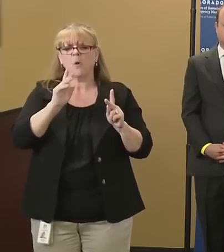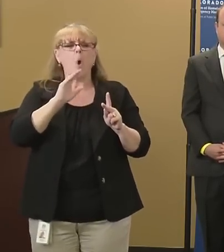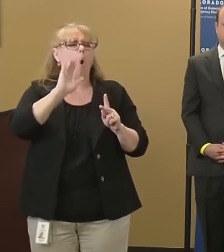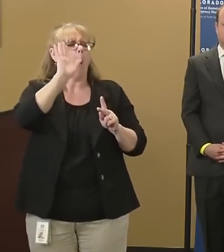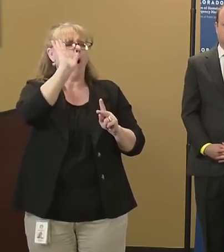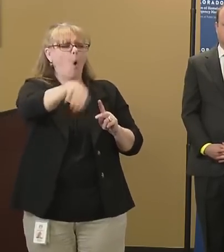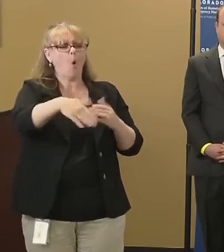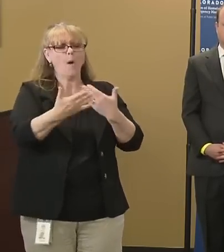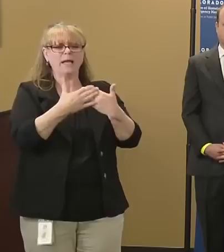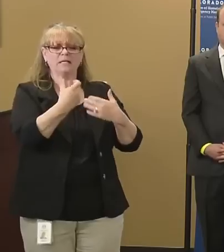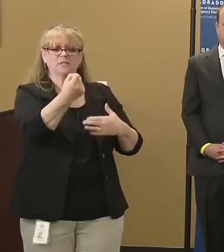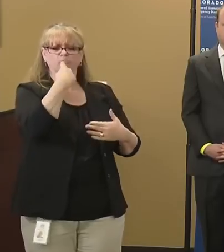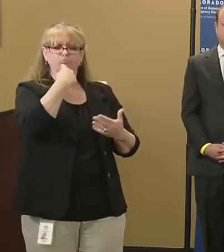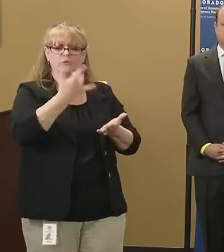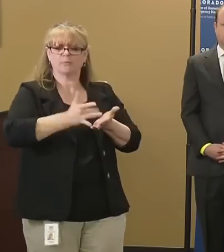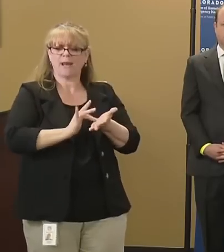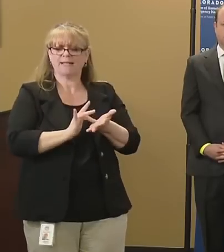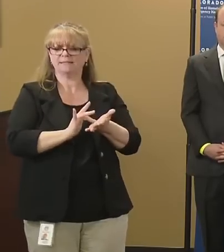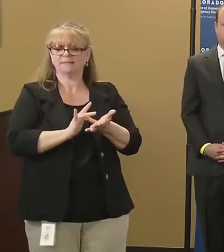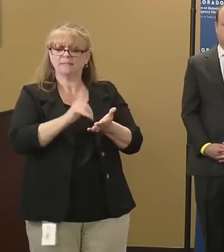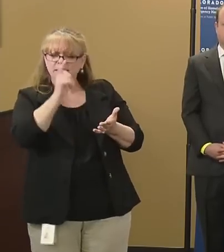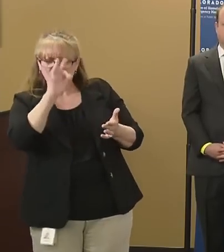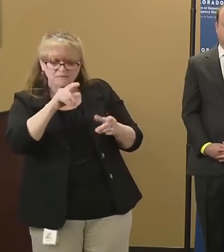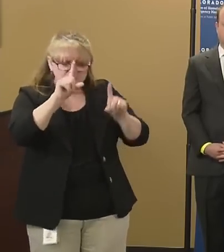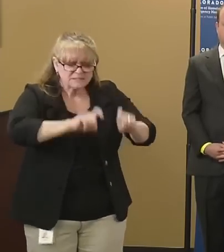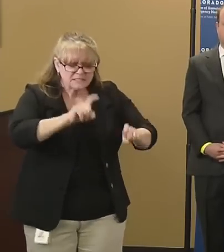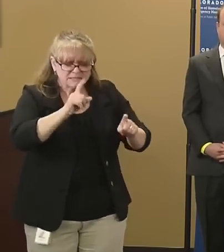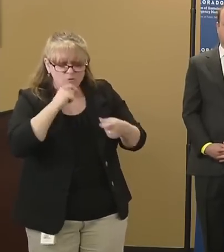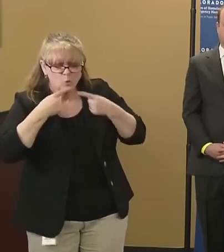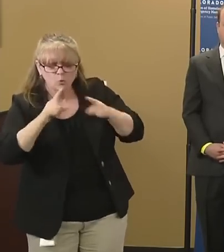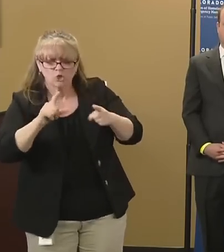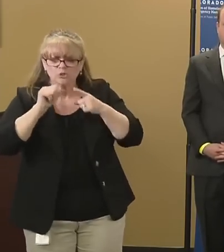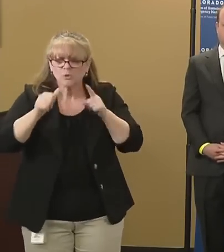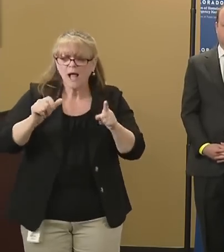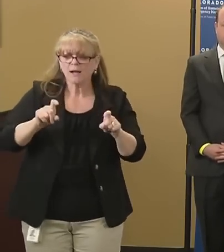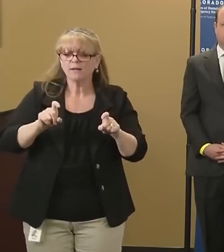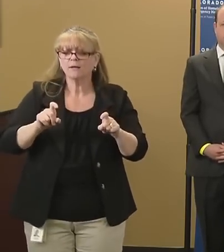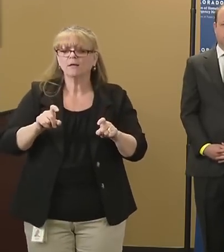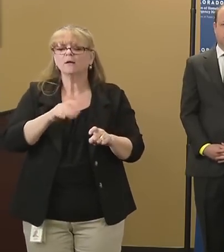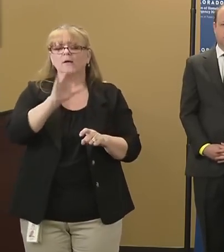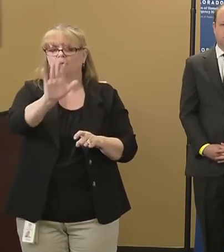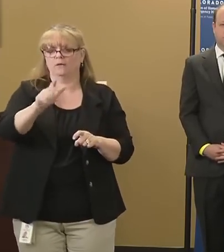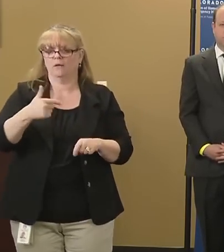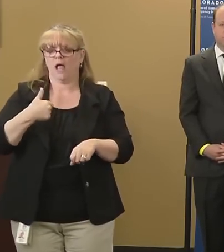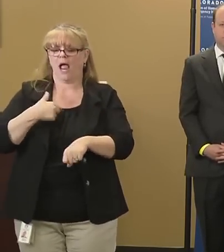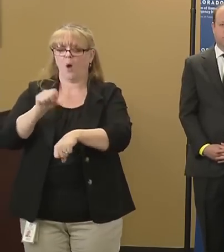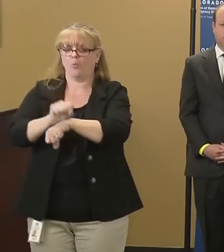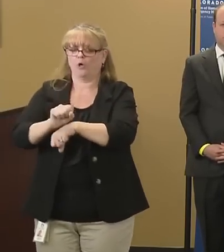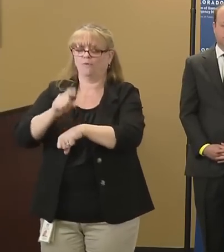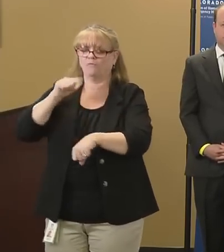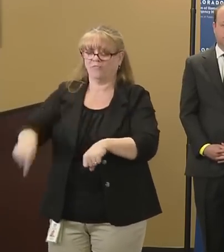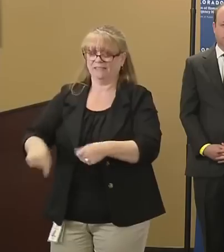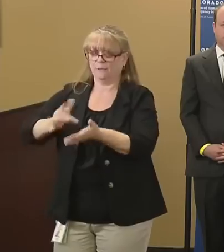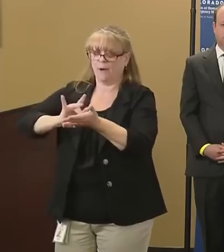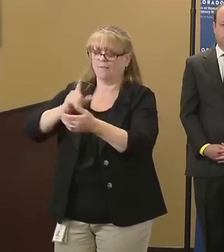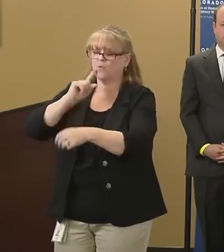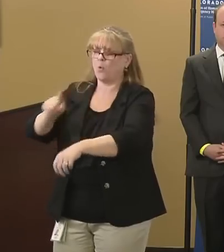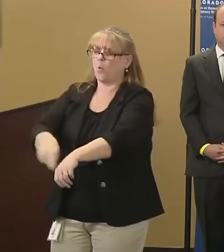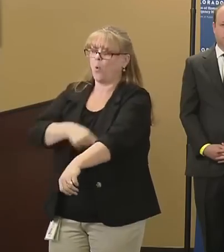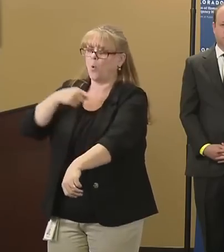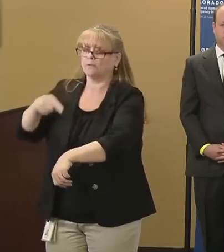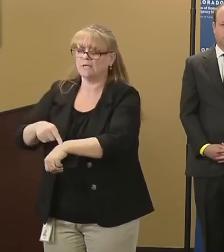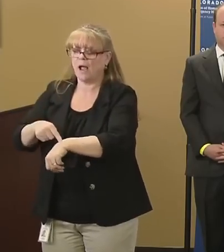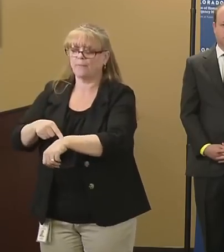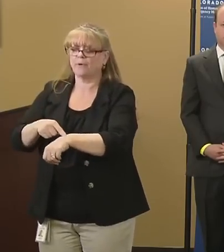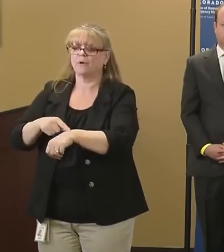they might work. I'm old enough where I started my training during the AIDS or the HIV epidemic, and it was a